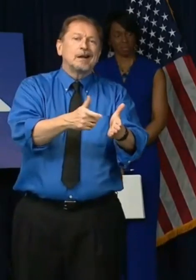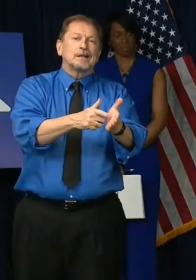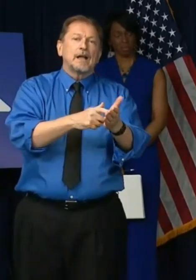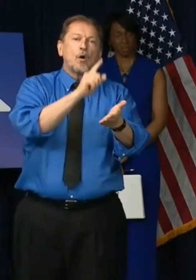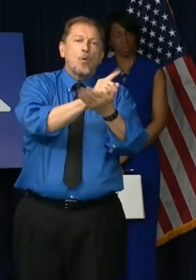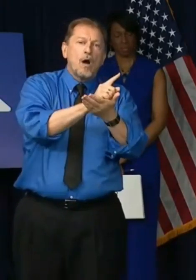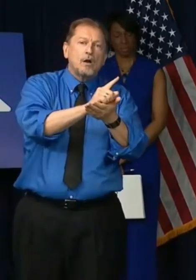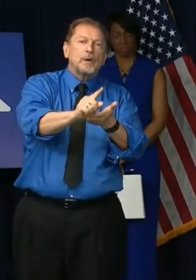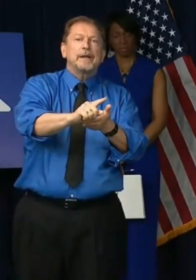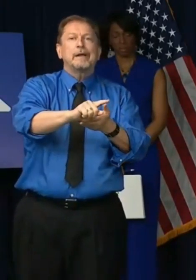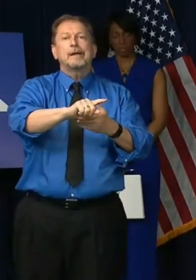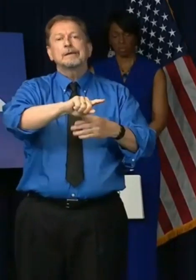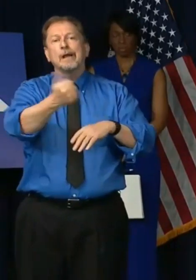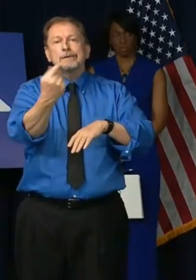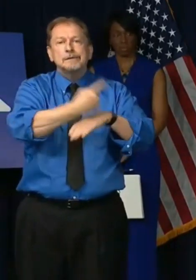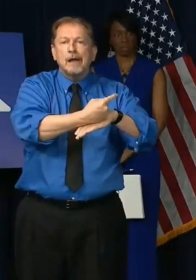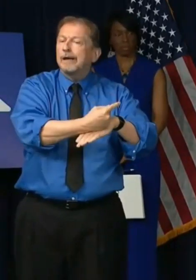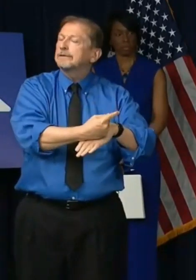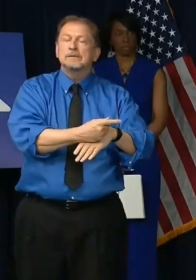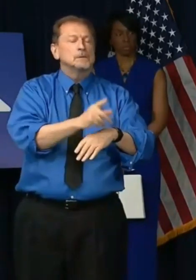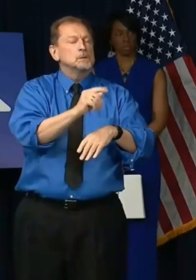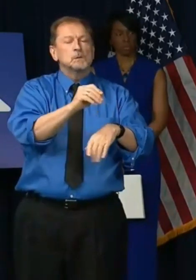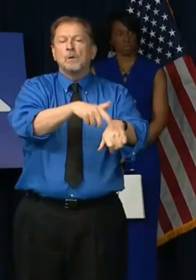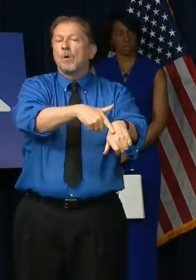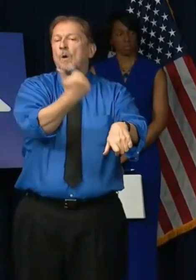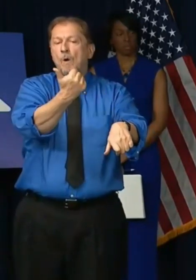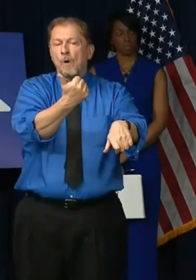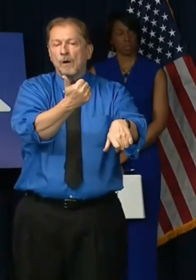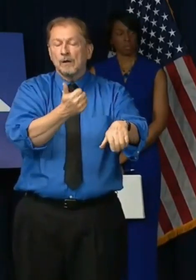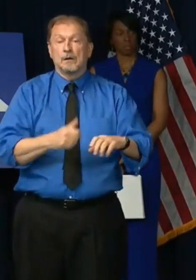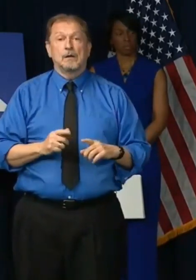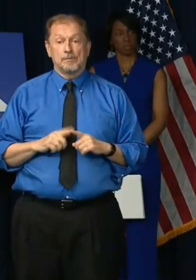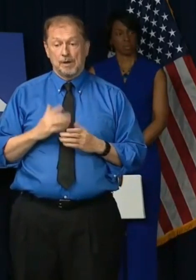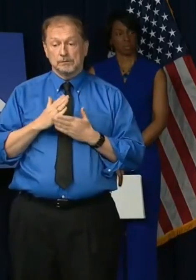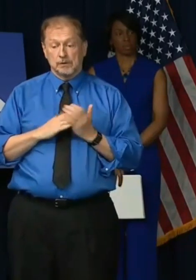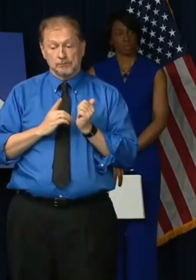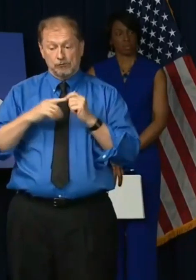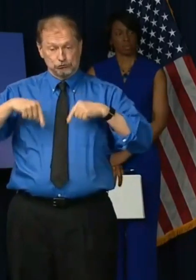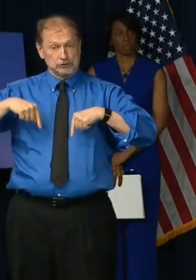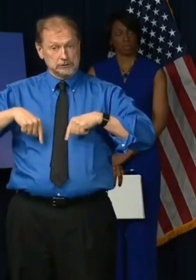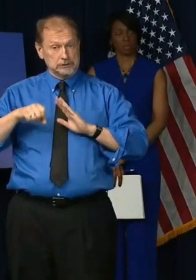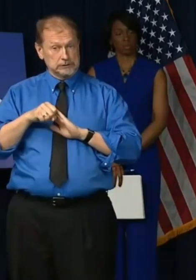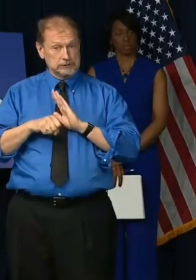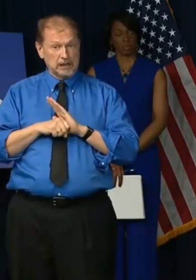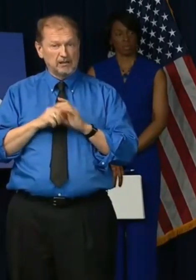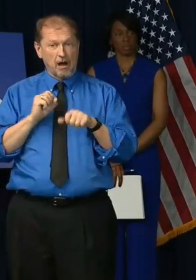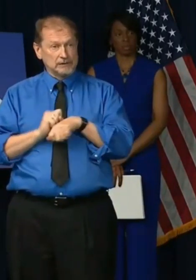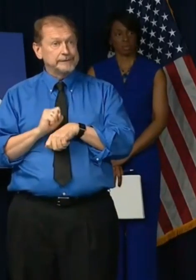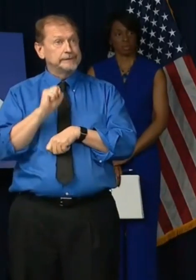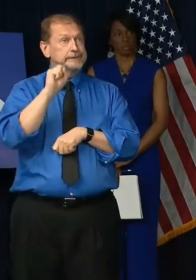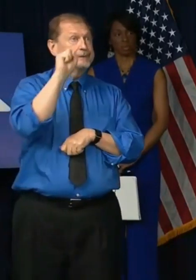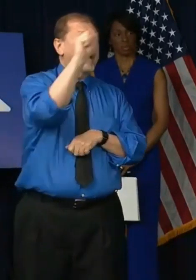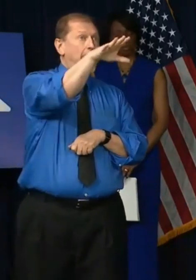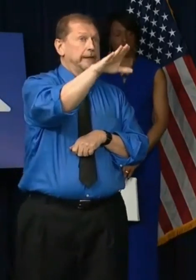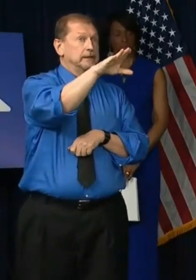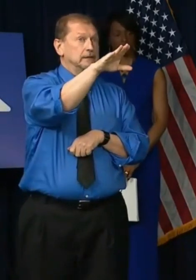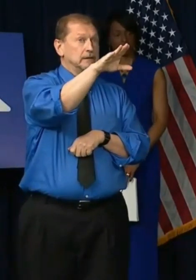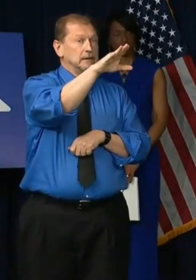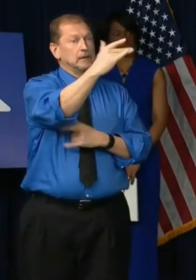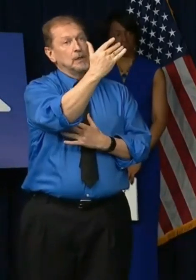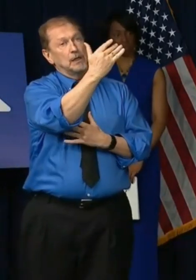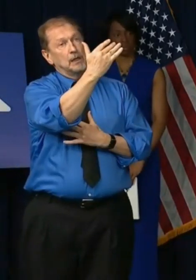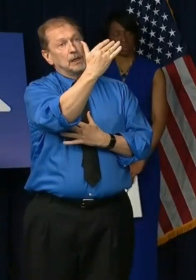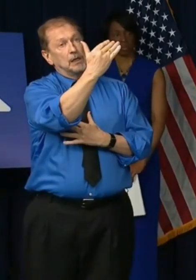too long for most people. Nevertheless, there are doctors here in the state who are sending their tests to those labs and not getting